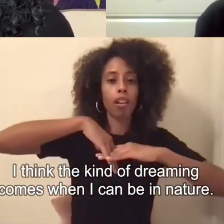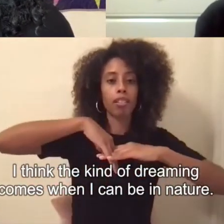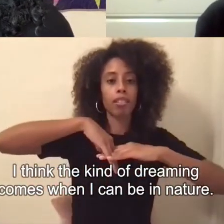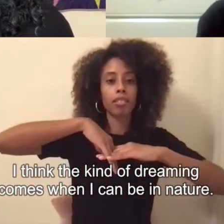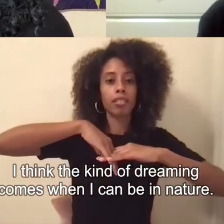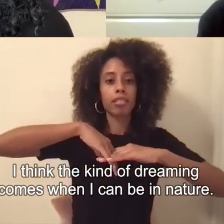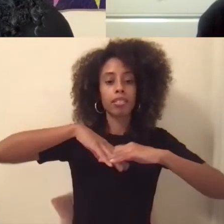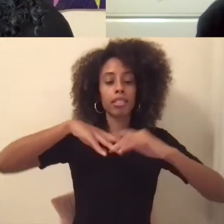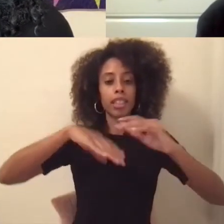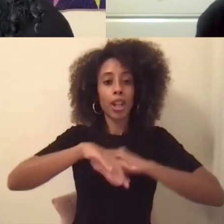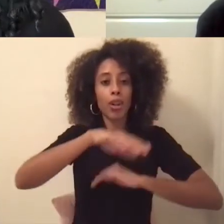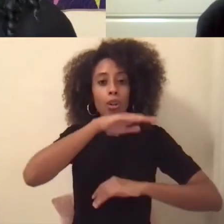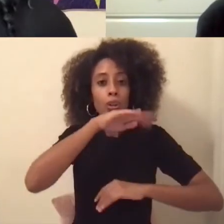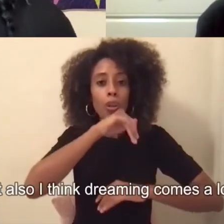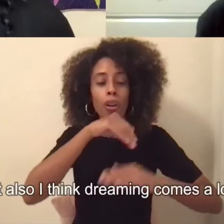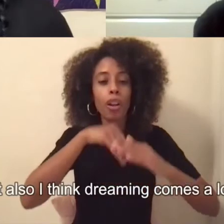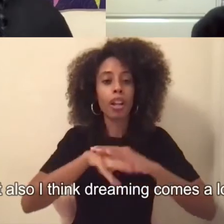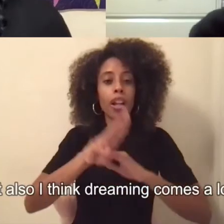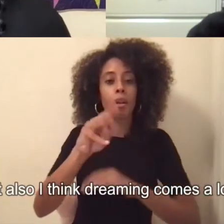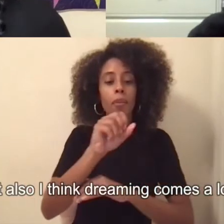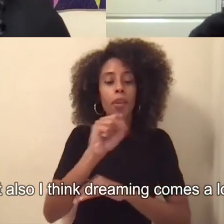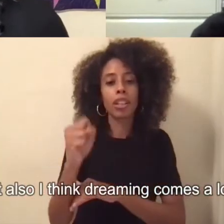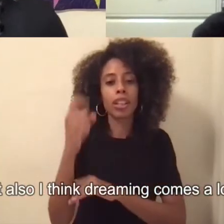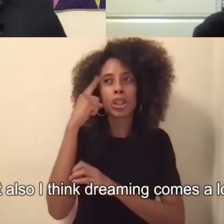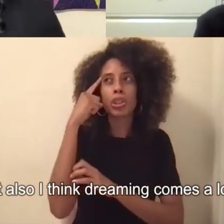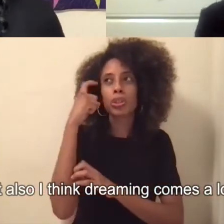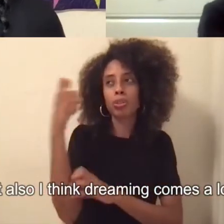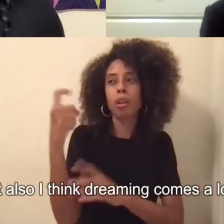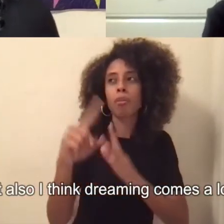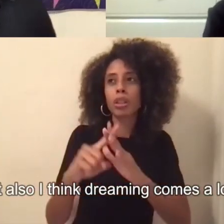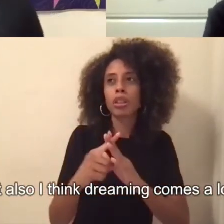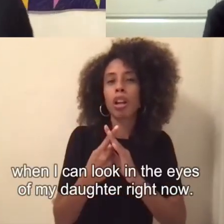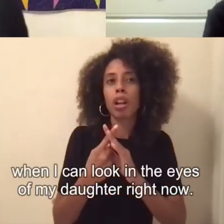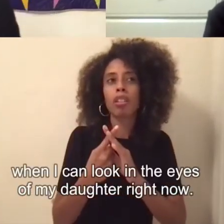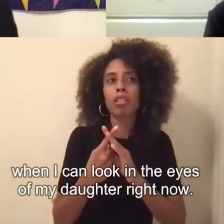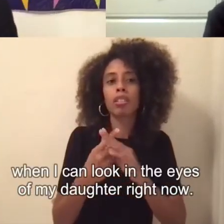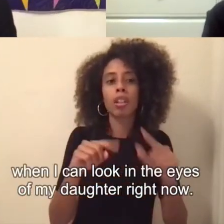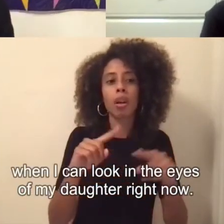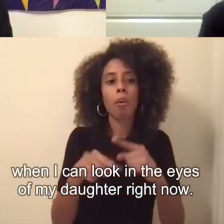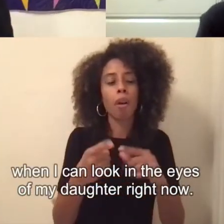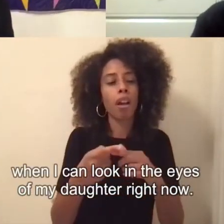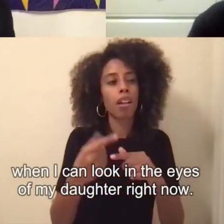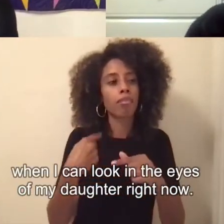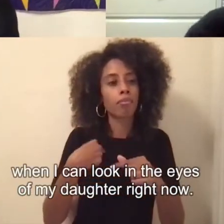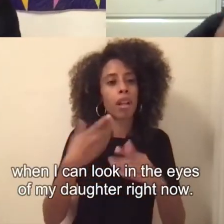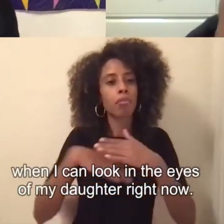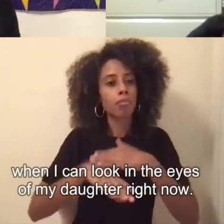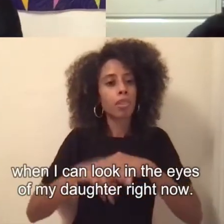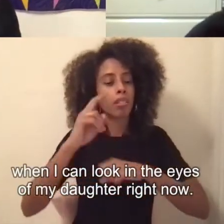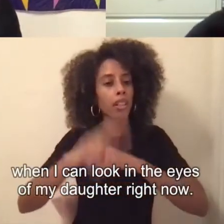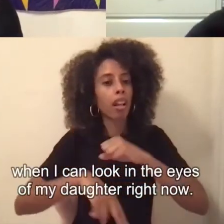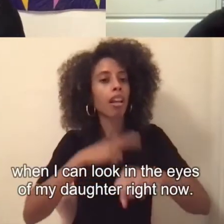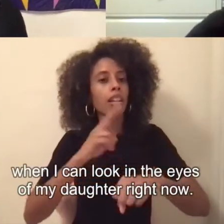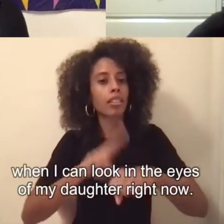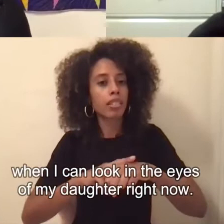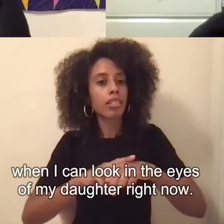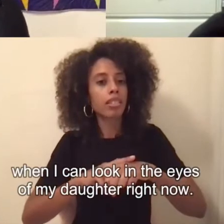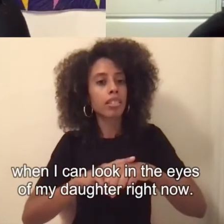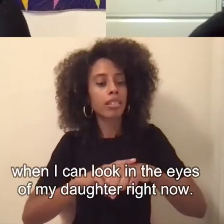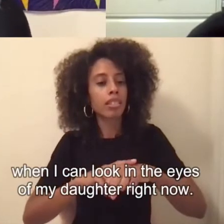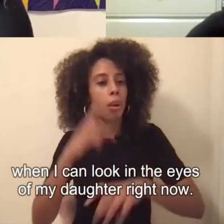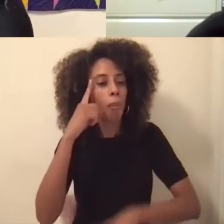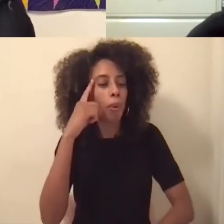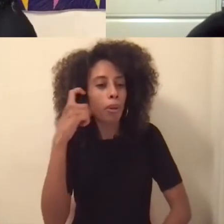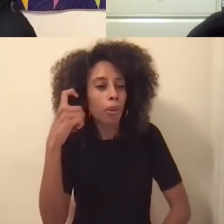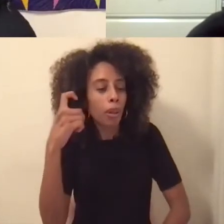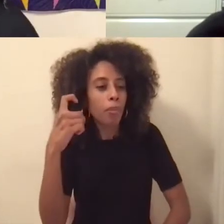be in nature. But also I think dreaming comes a lot when I can look in the eyes of my daughter right